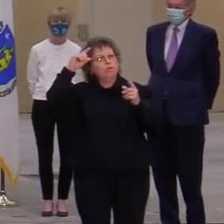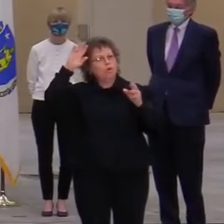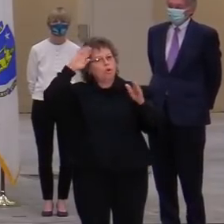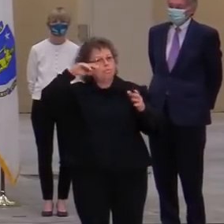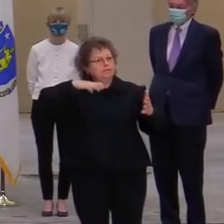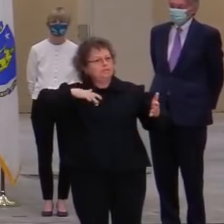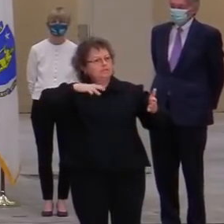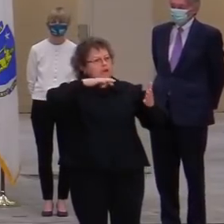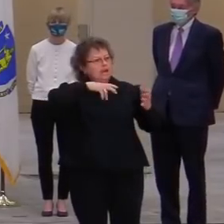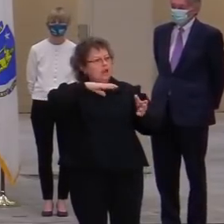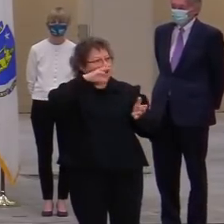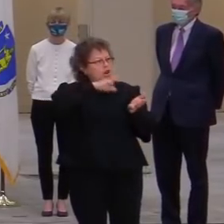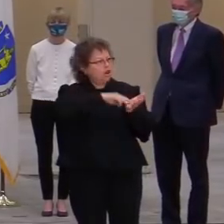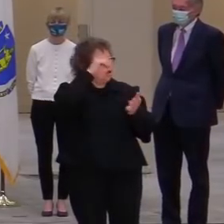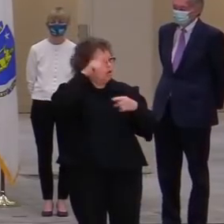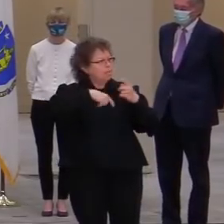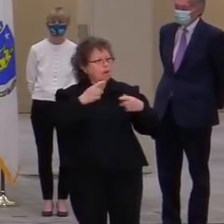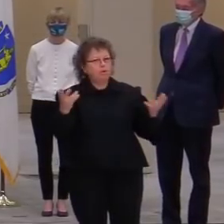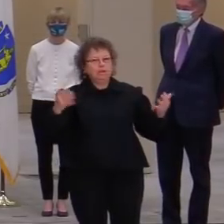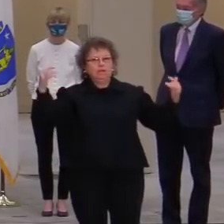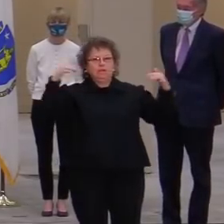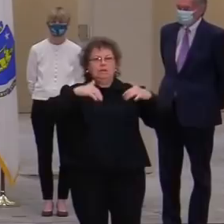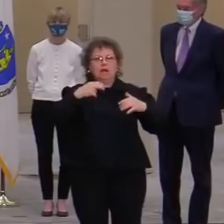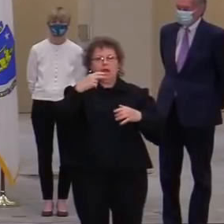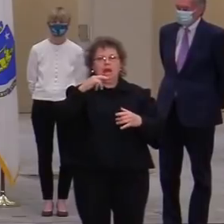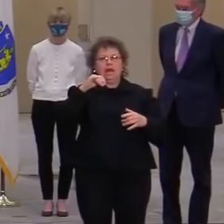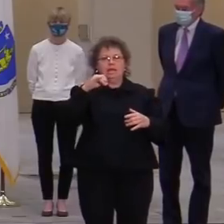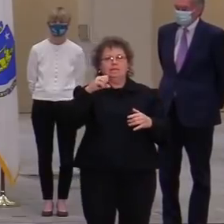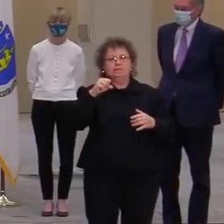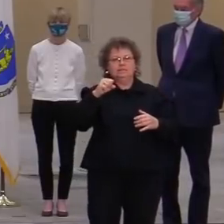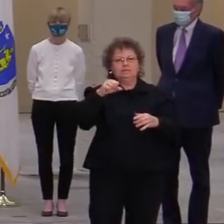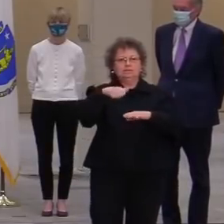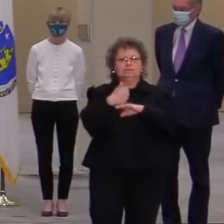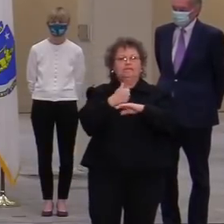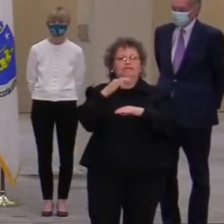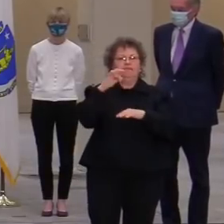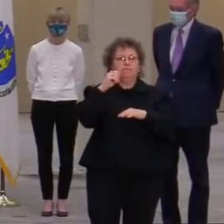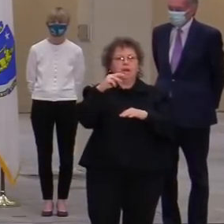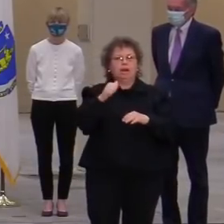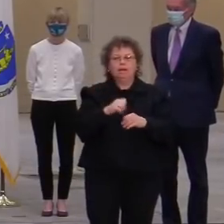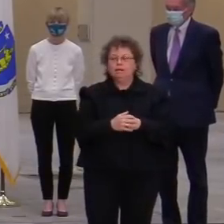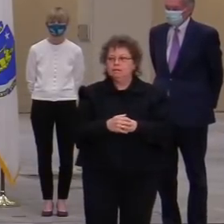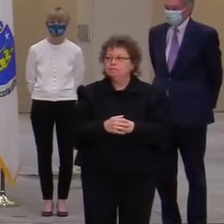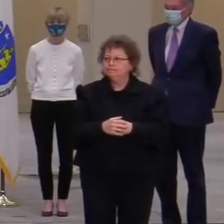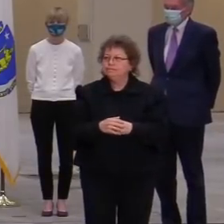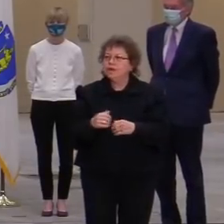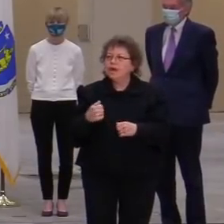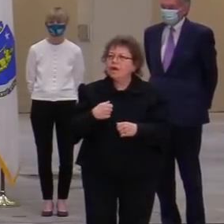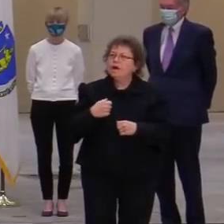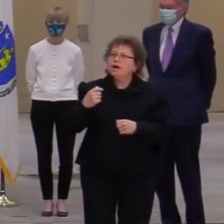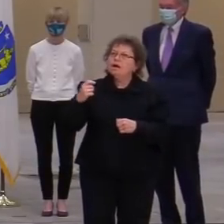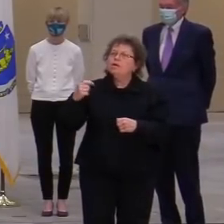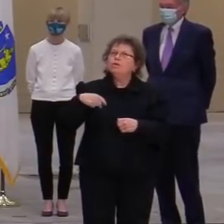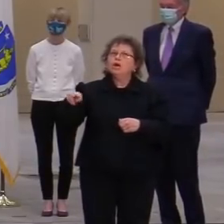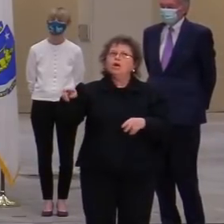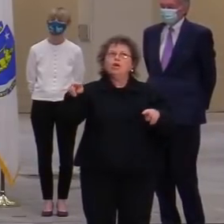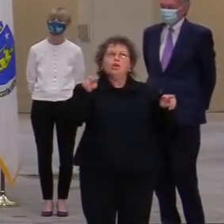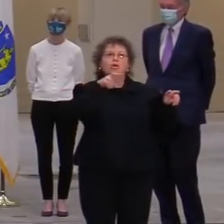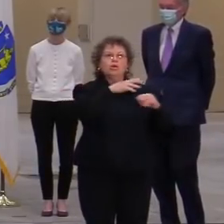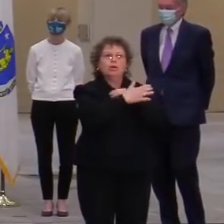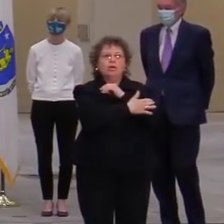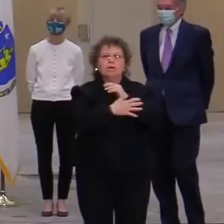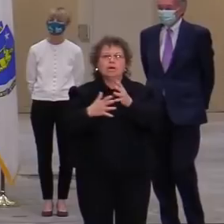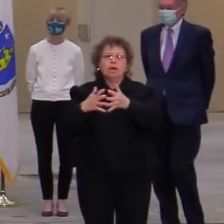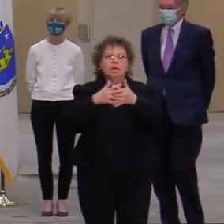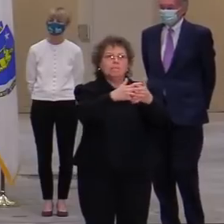I think what we've learned the most across the country on this is how